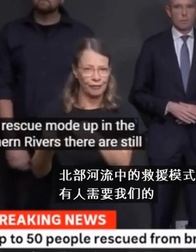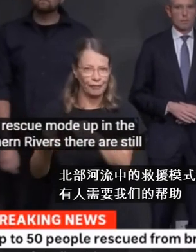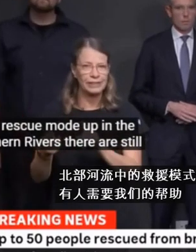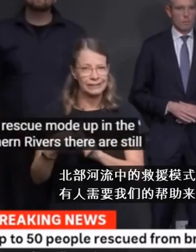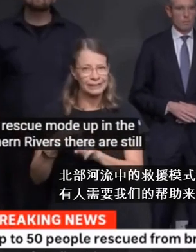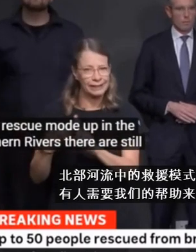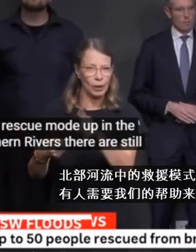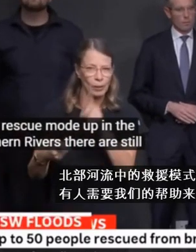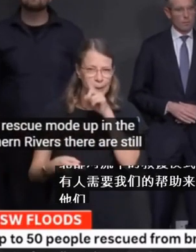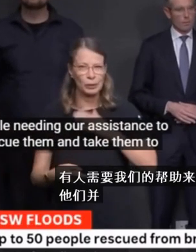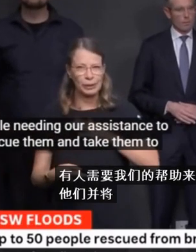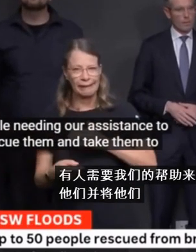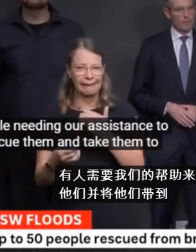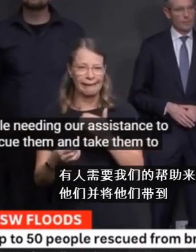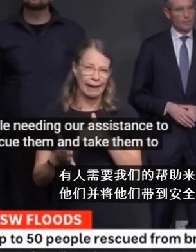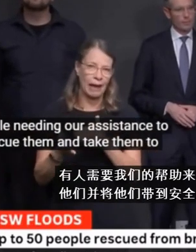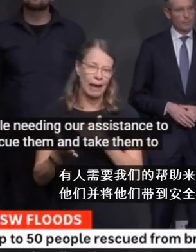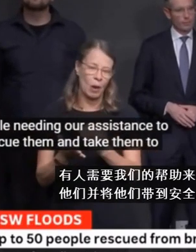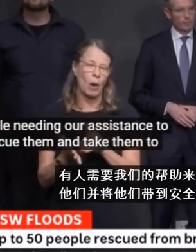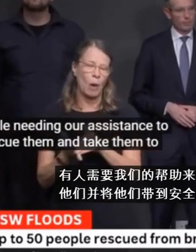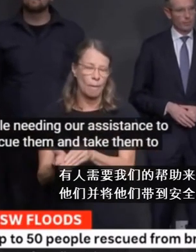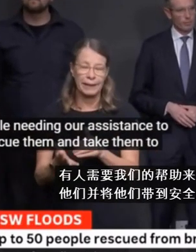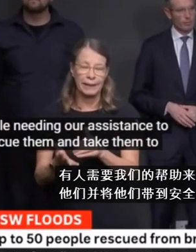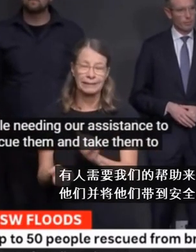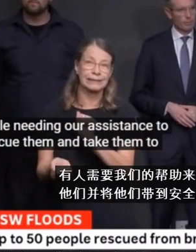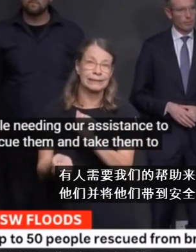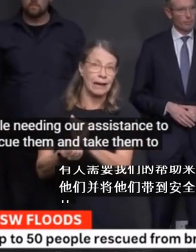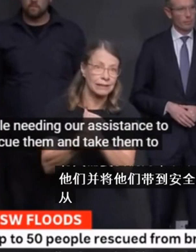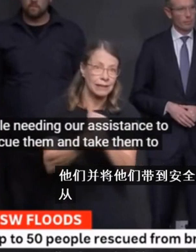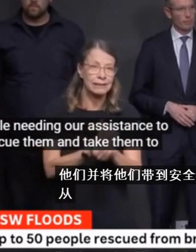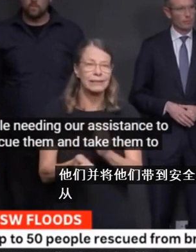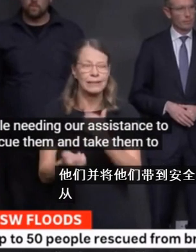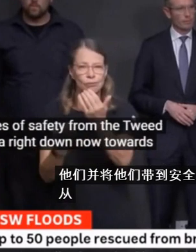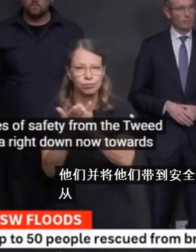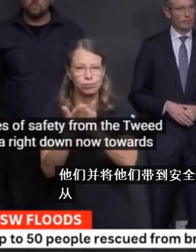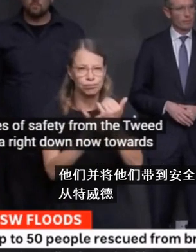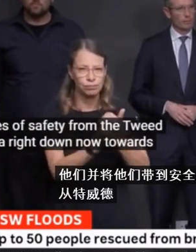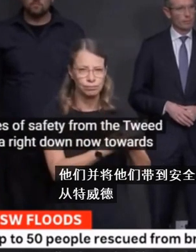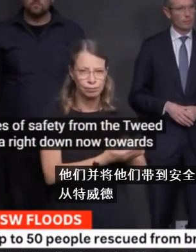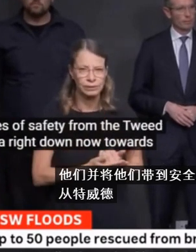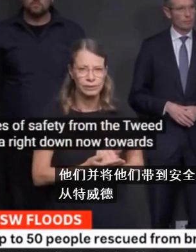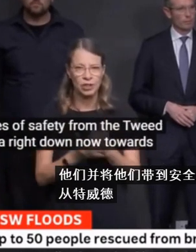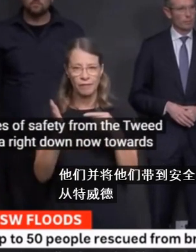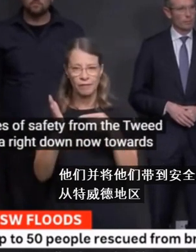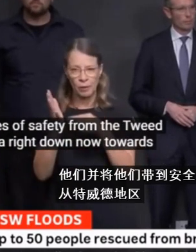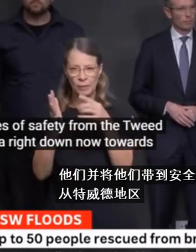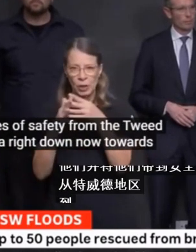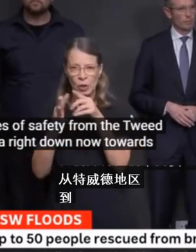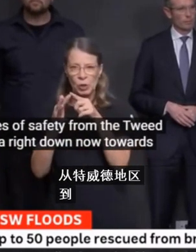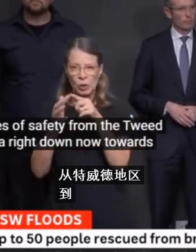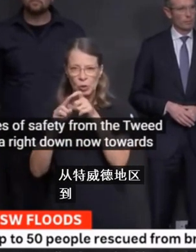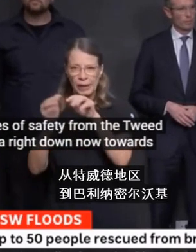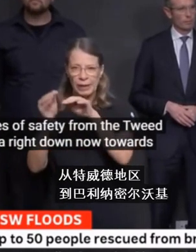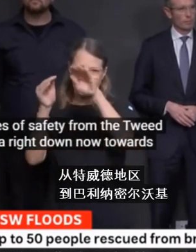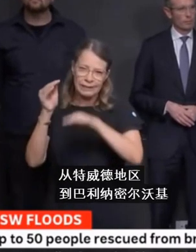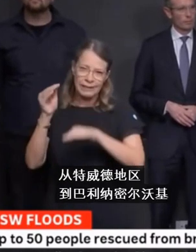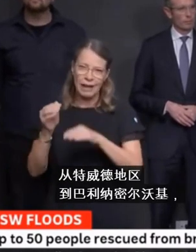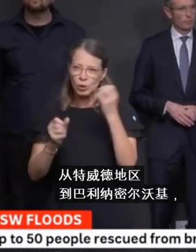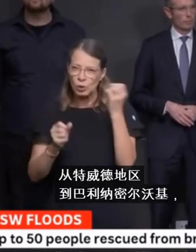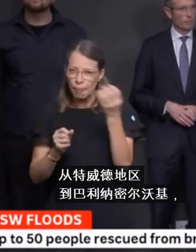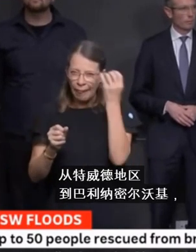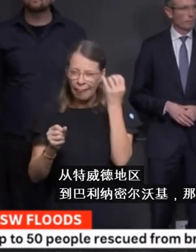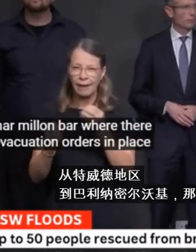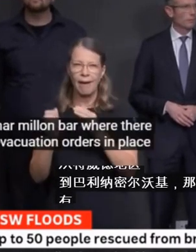needing our assistance to rescue them and take them to places of safety, from the Tweed area right down now towards